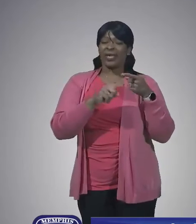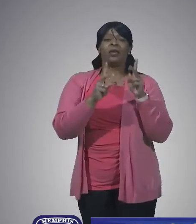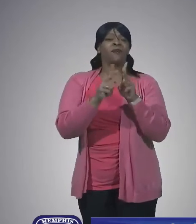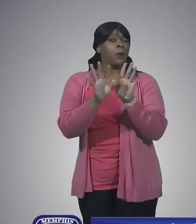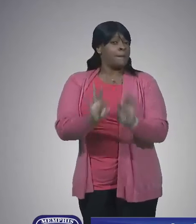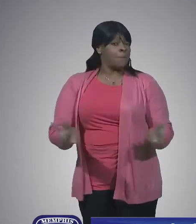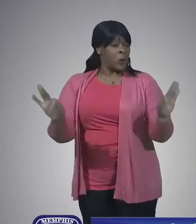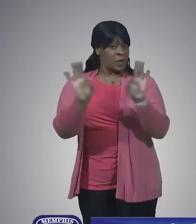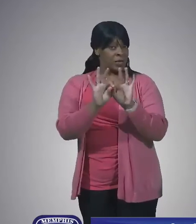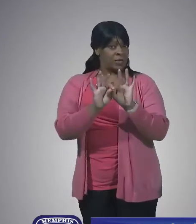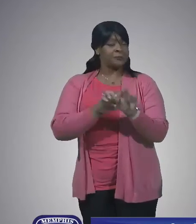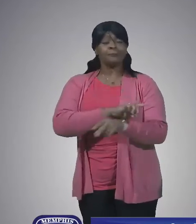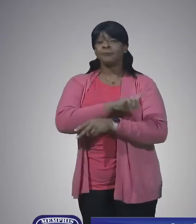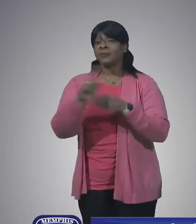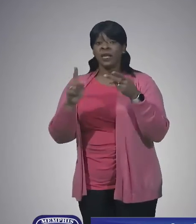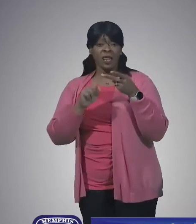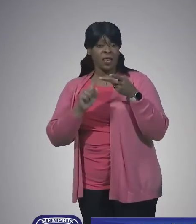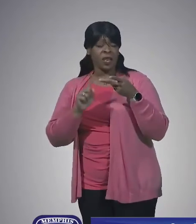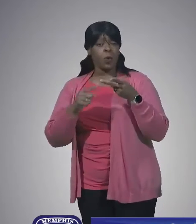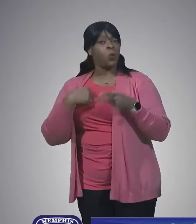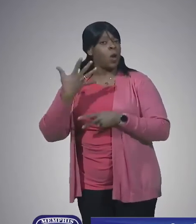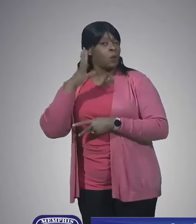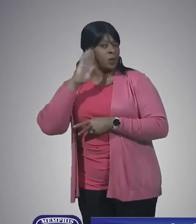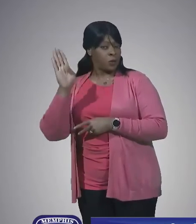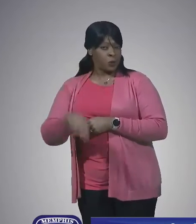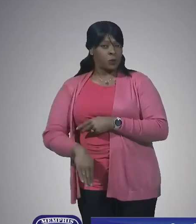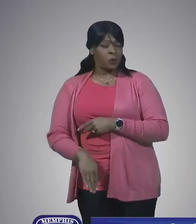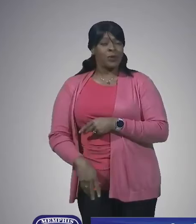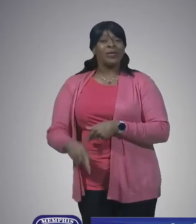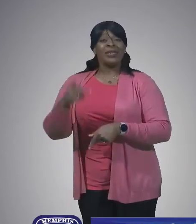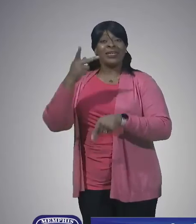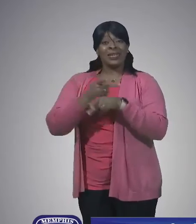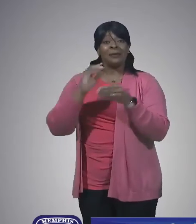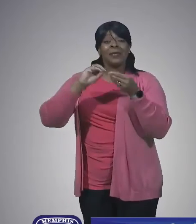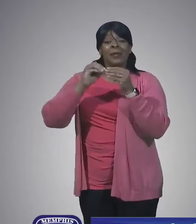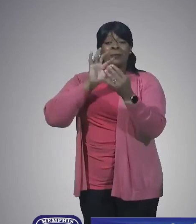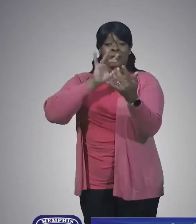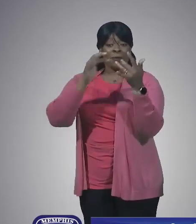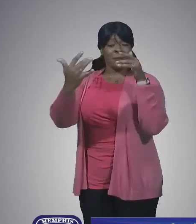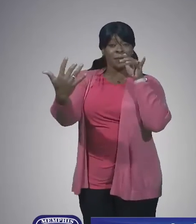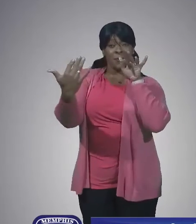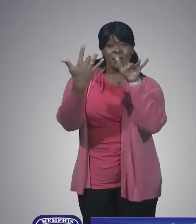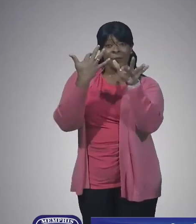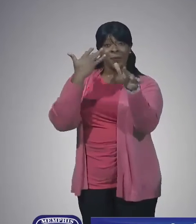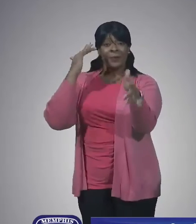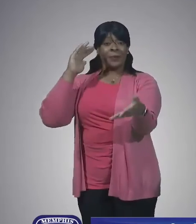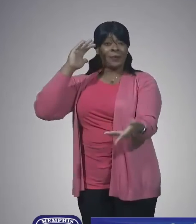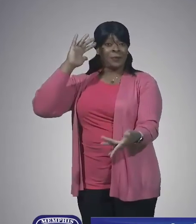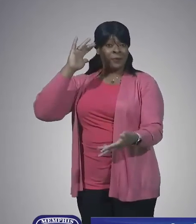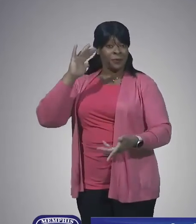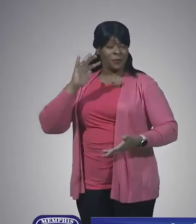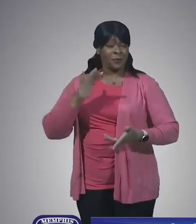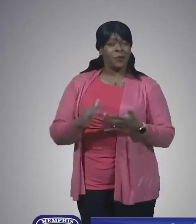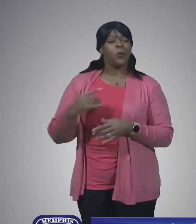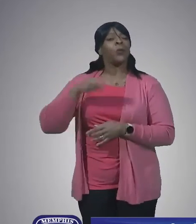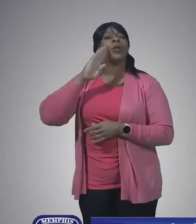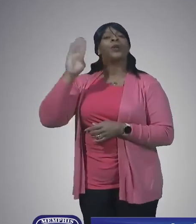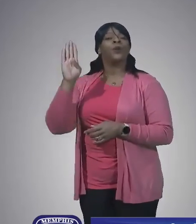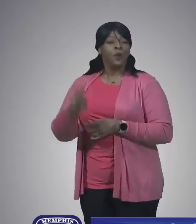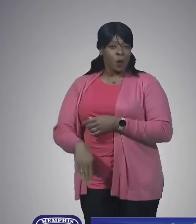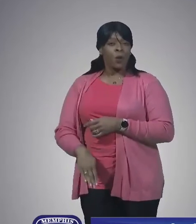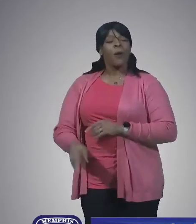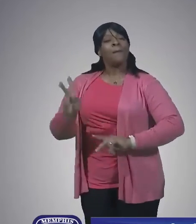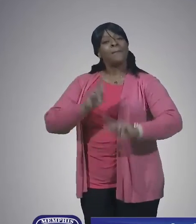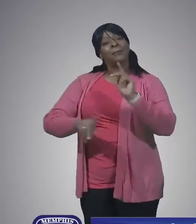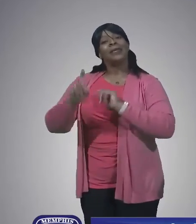important. But the other thing that we know, to keep the transmission rates going down, we know that